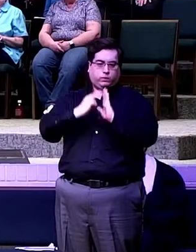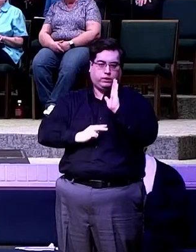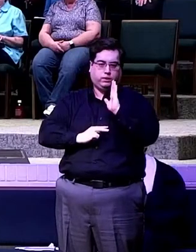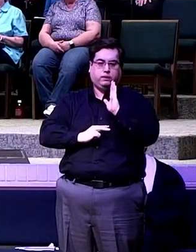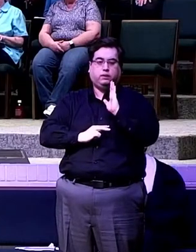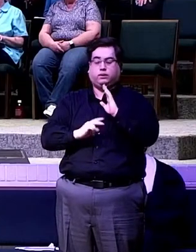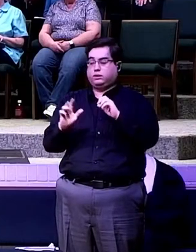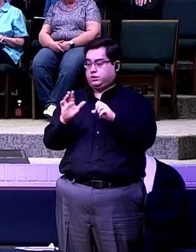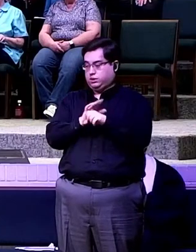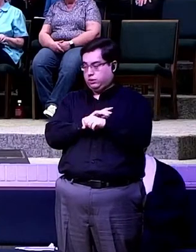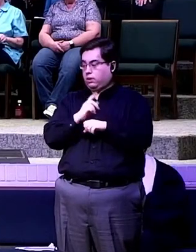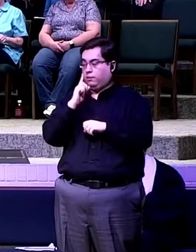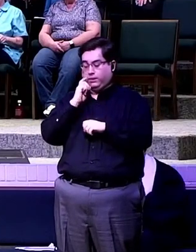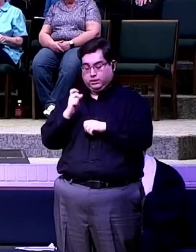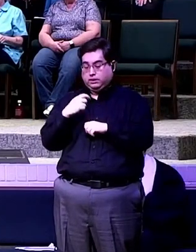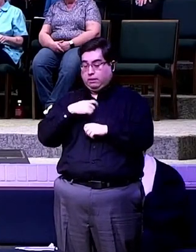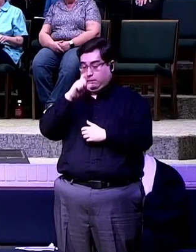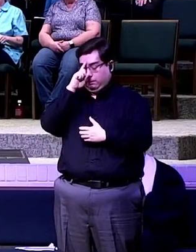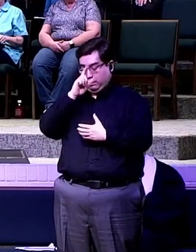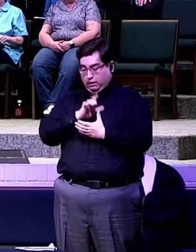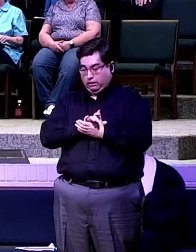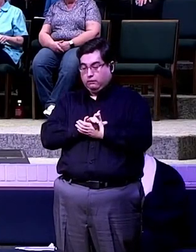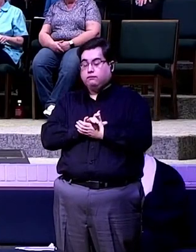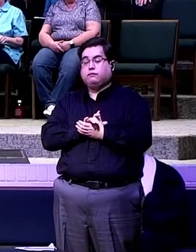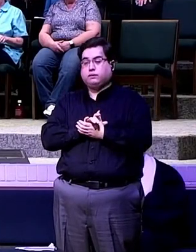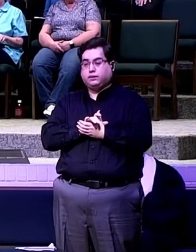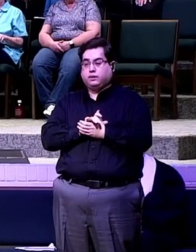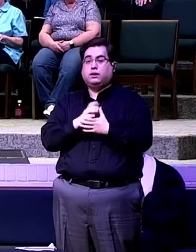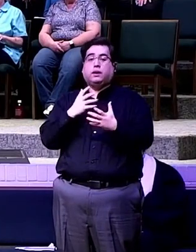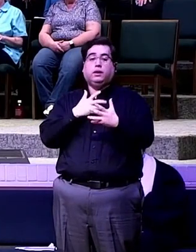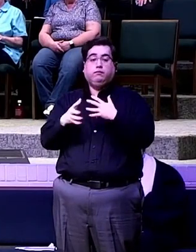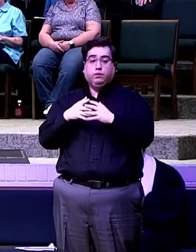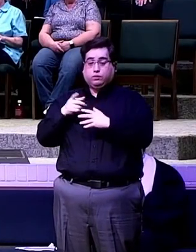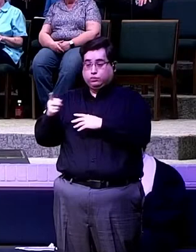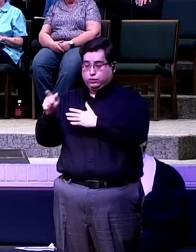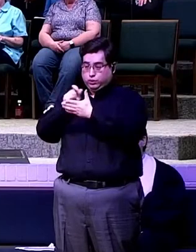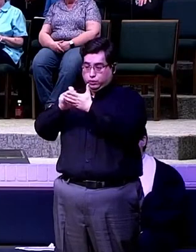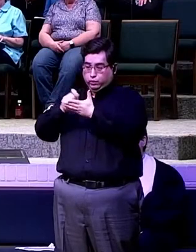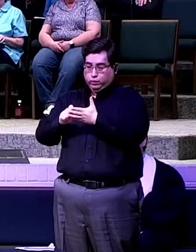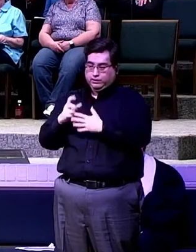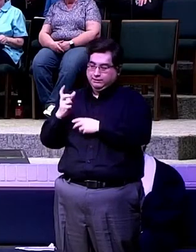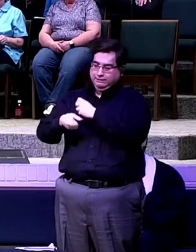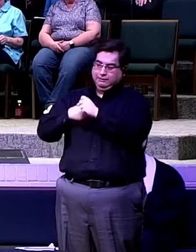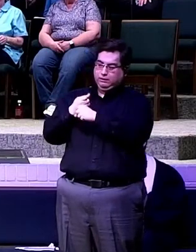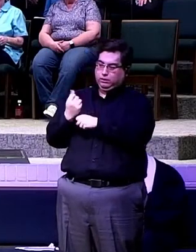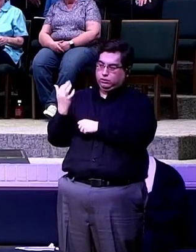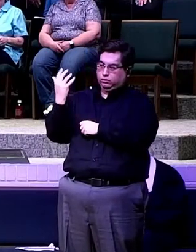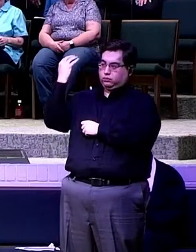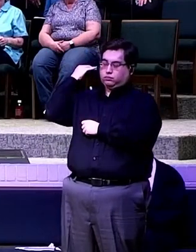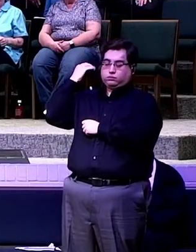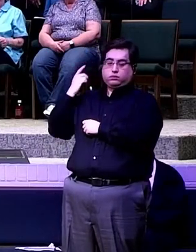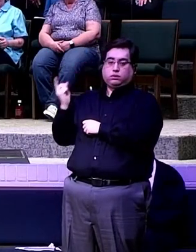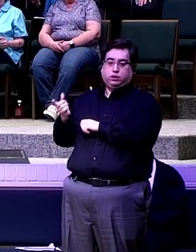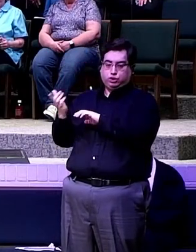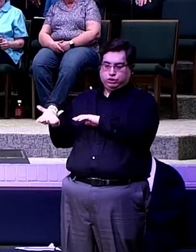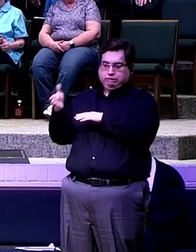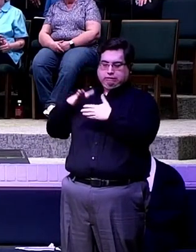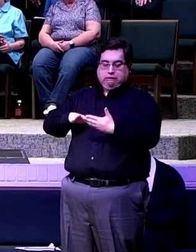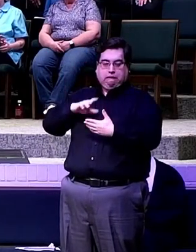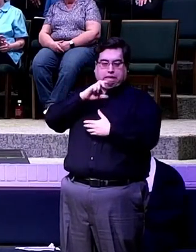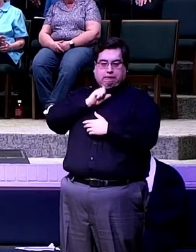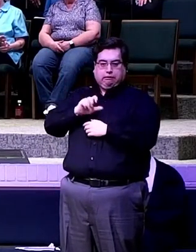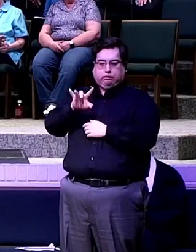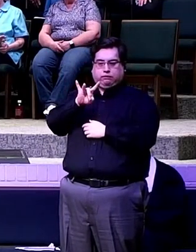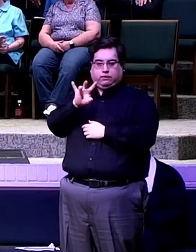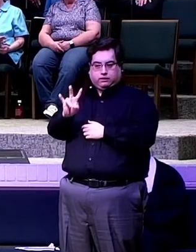its entirety because I believe that even though she wrote this years ago, she died when she was 87 years